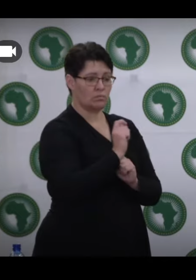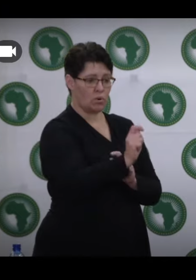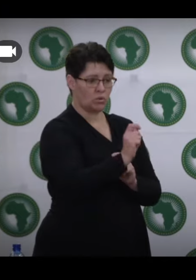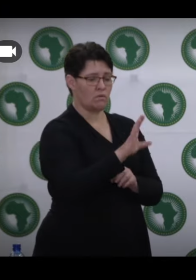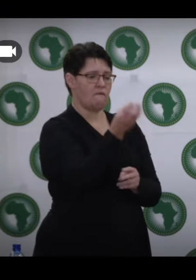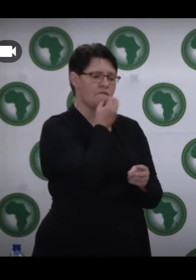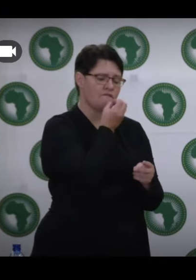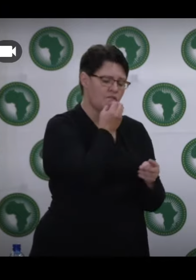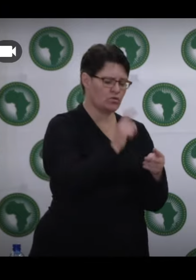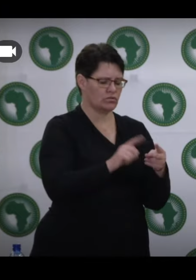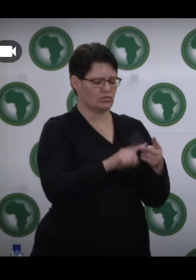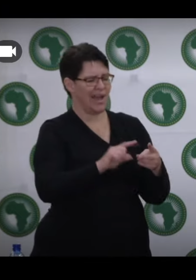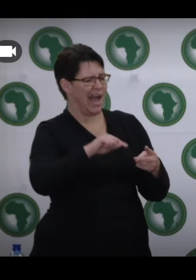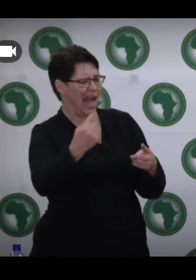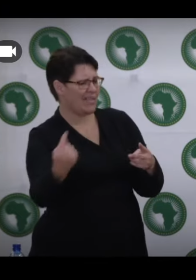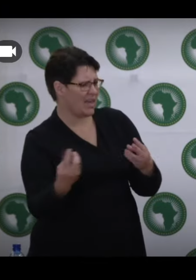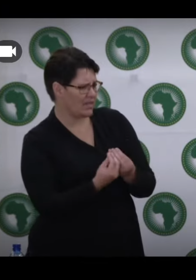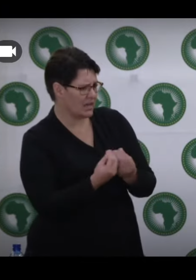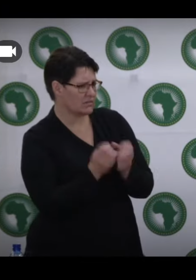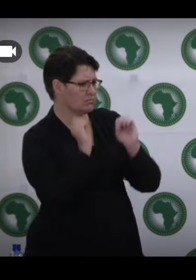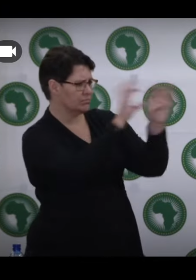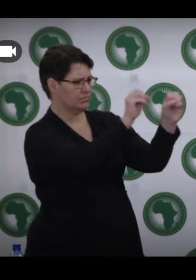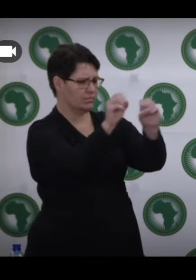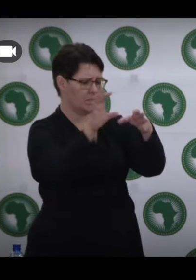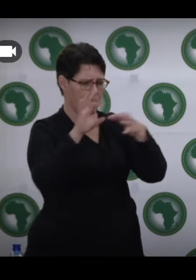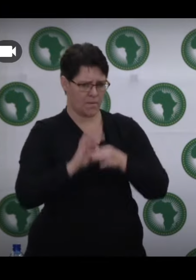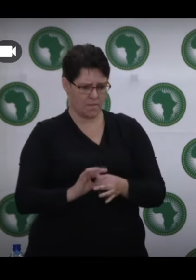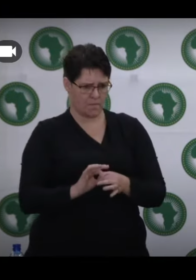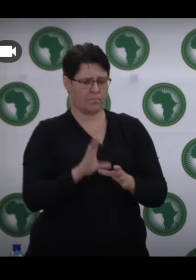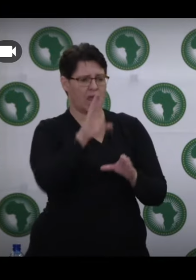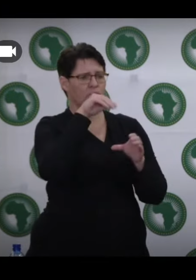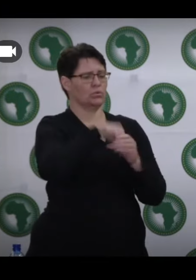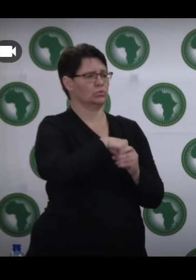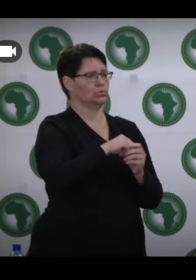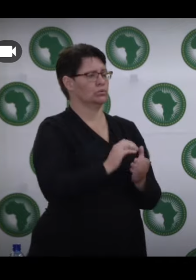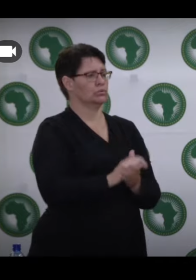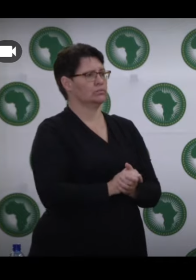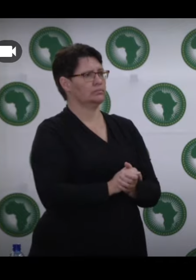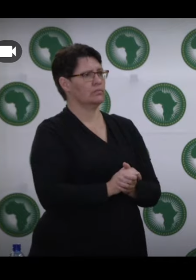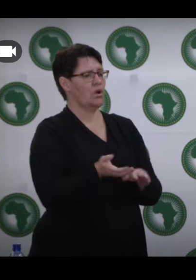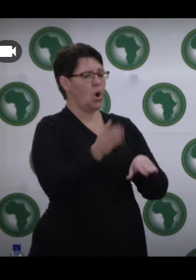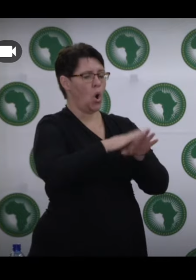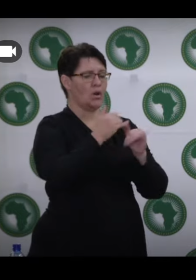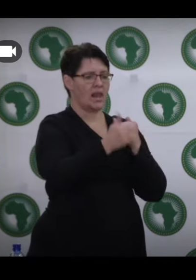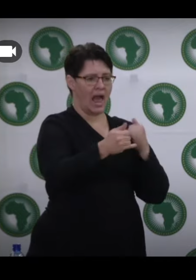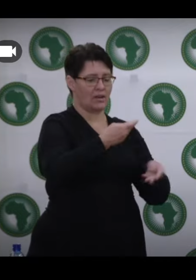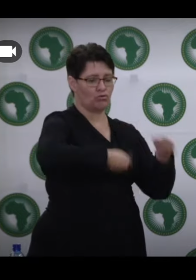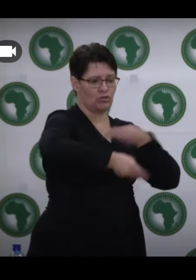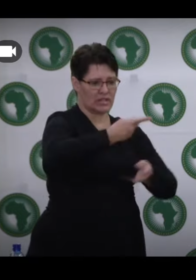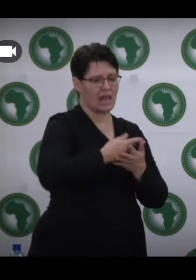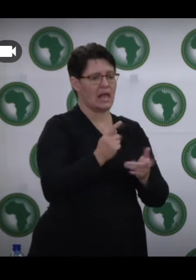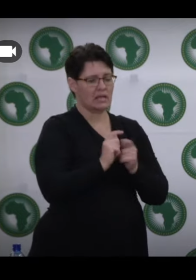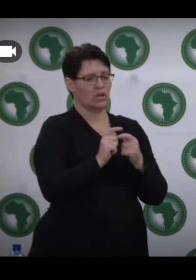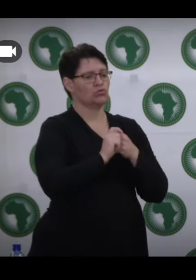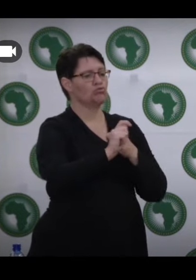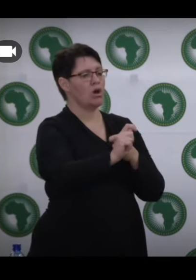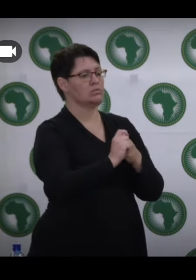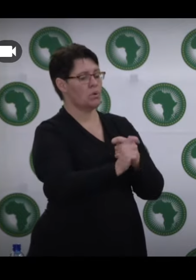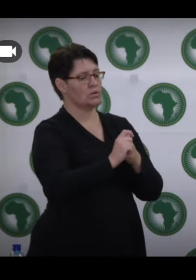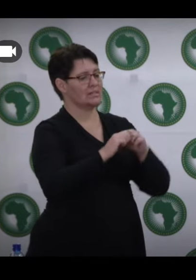of food and other essentials to people's homes, including online retail as well as